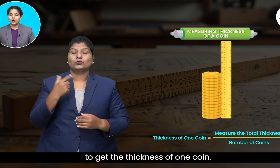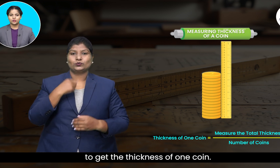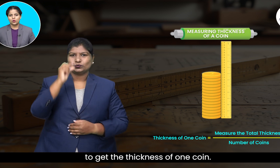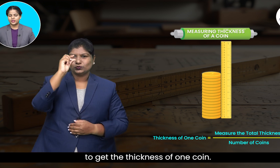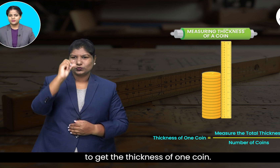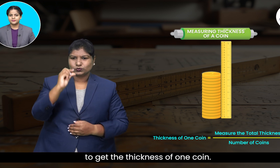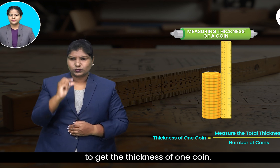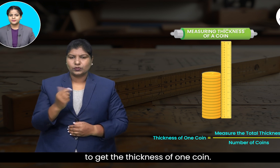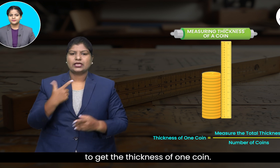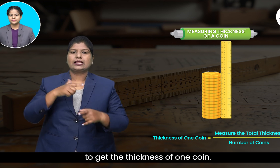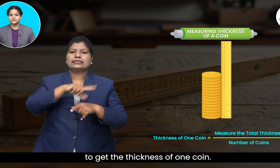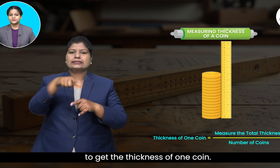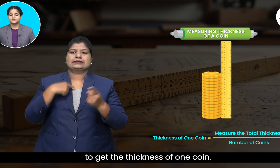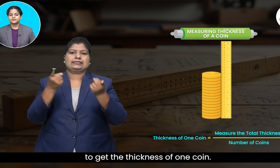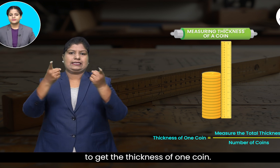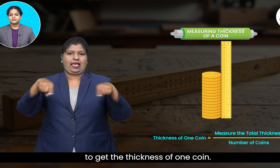of one coin.